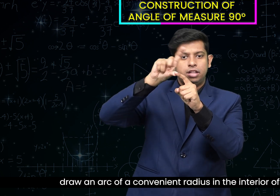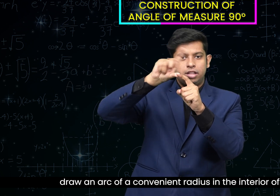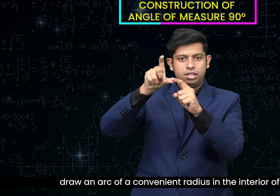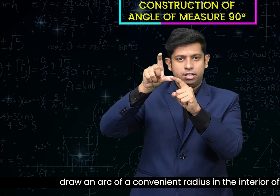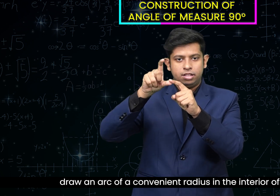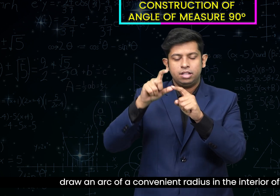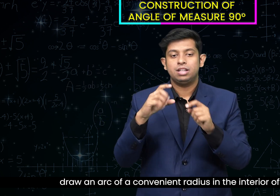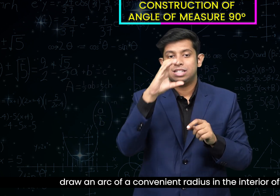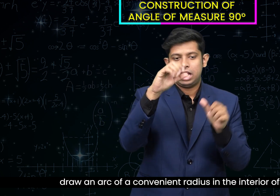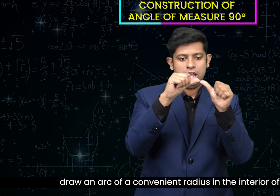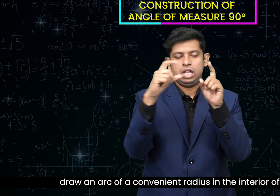CAD.